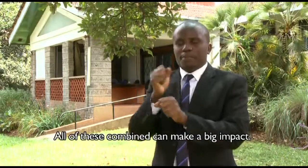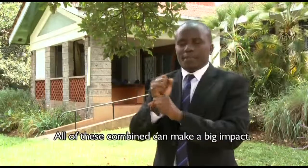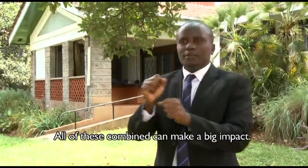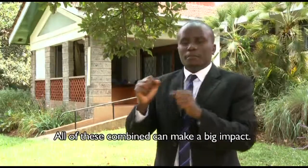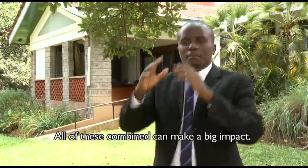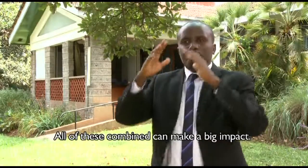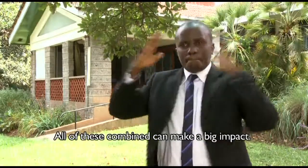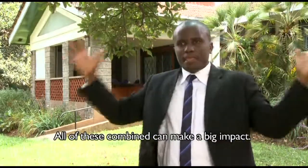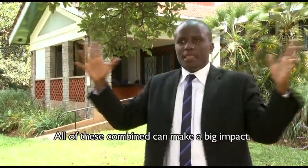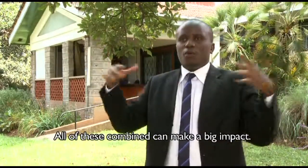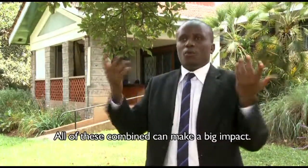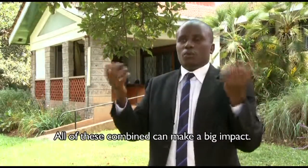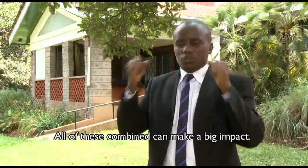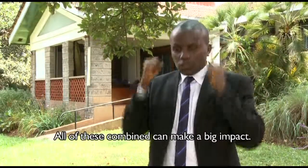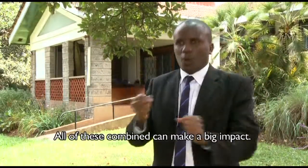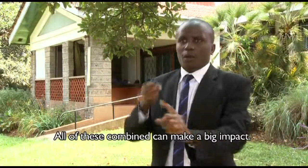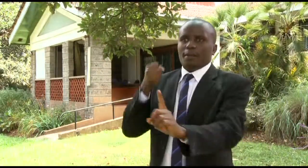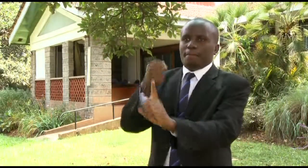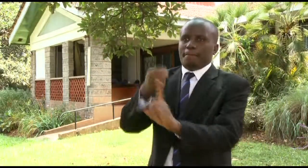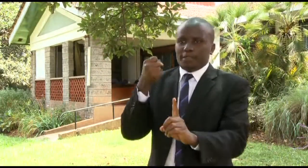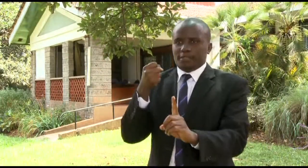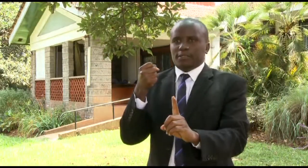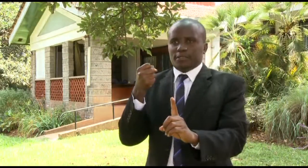All of these combined can make a big impact.